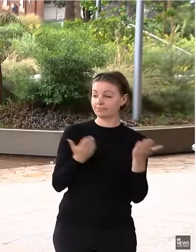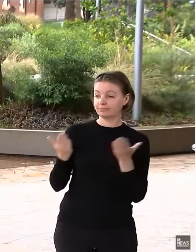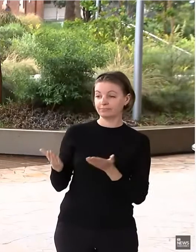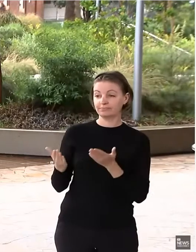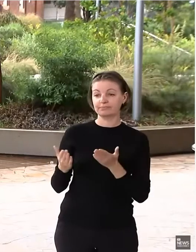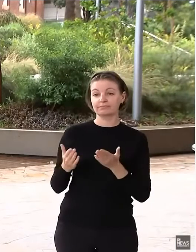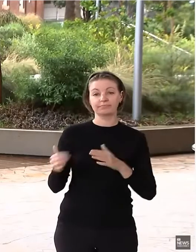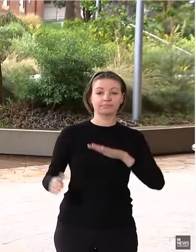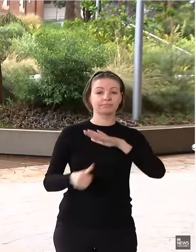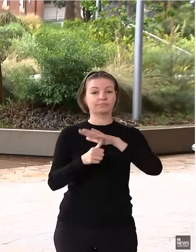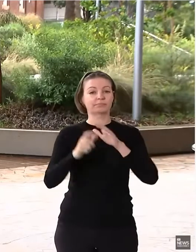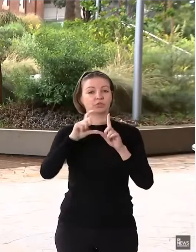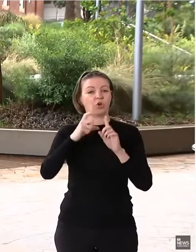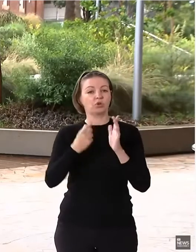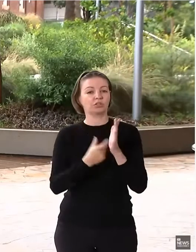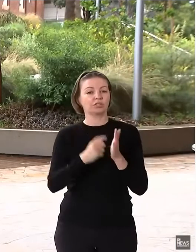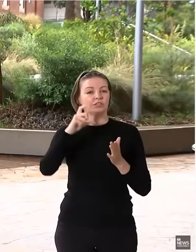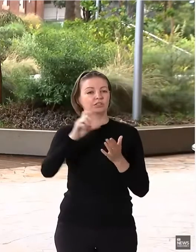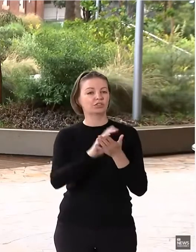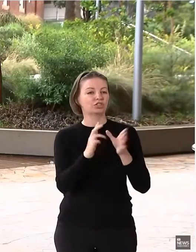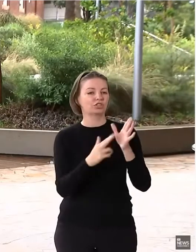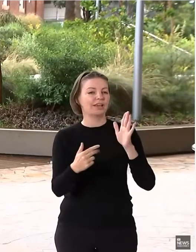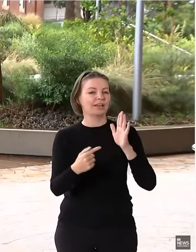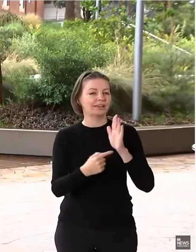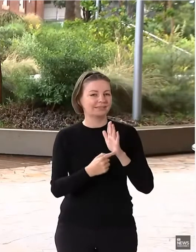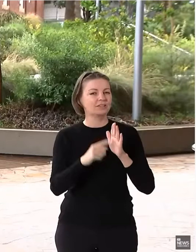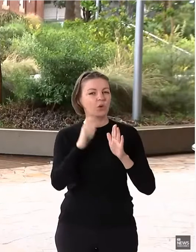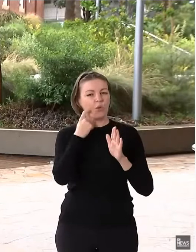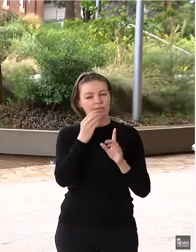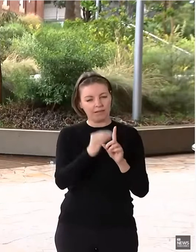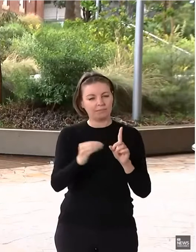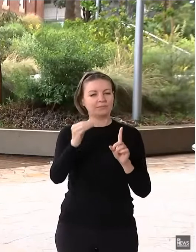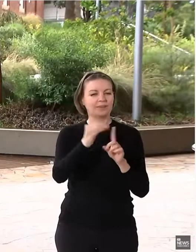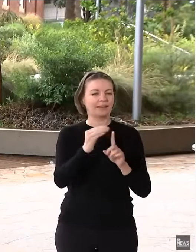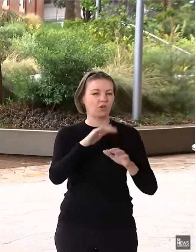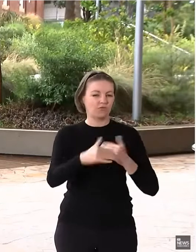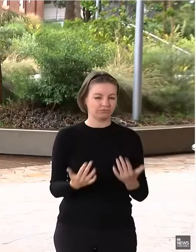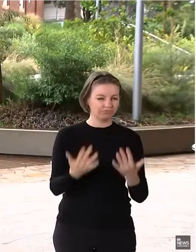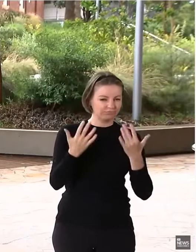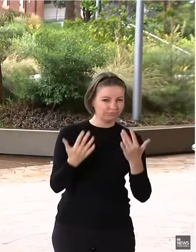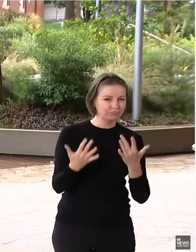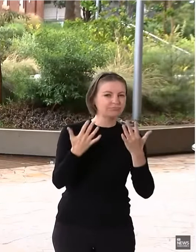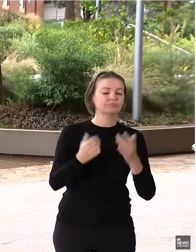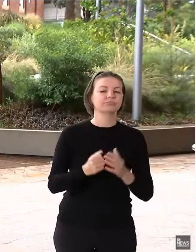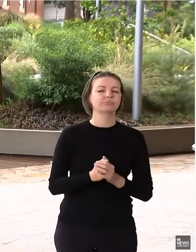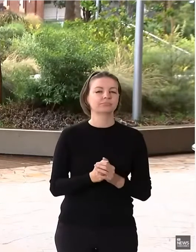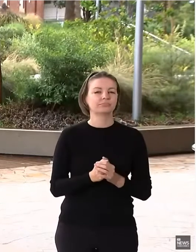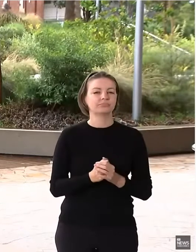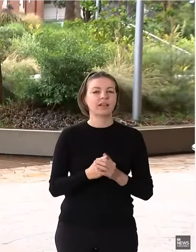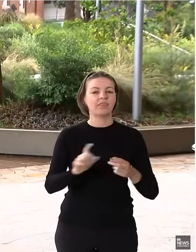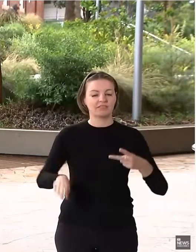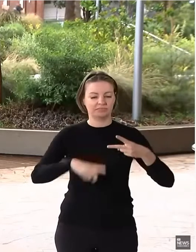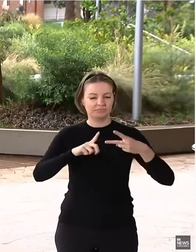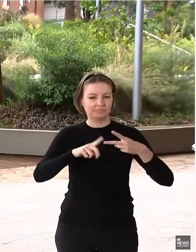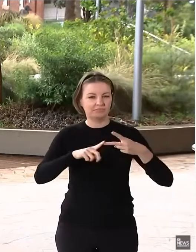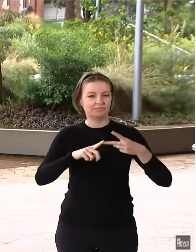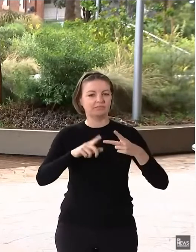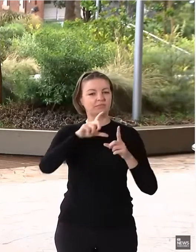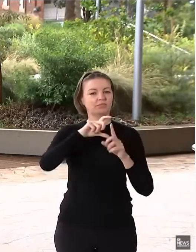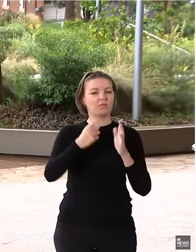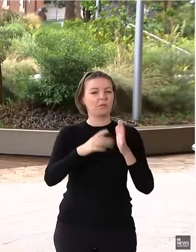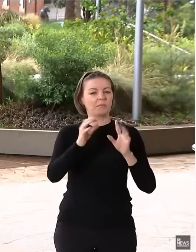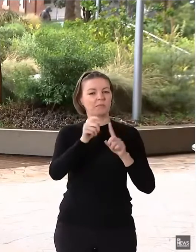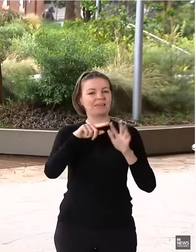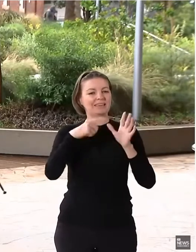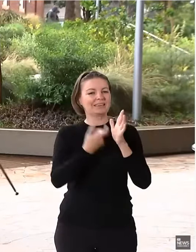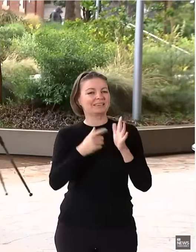to Dr. Kerry Chant, who will give a public health update, and then Susan Pearce will speak to the changes